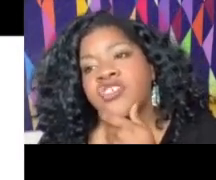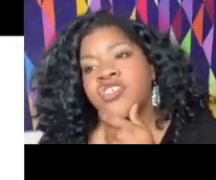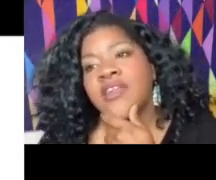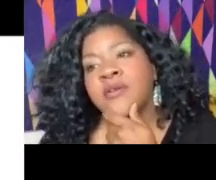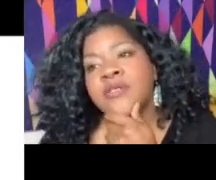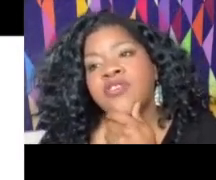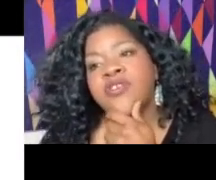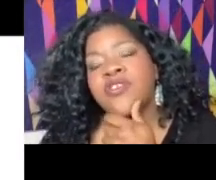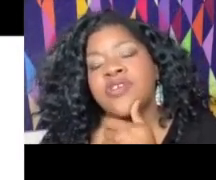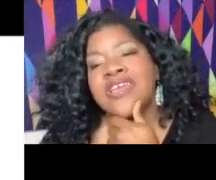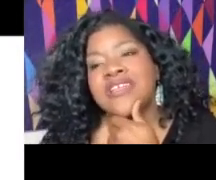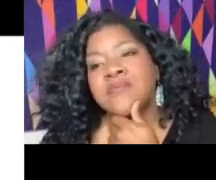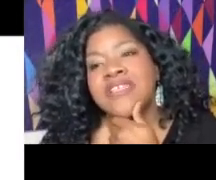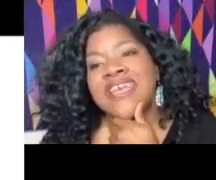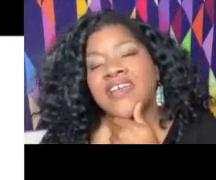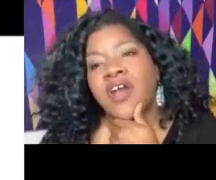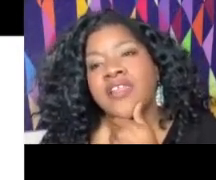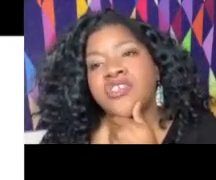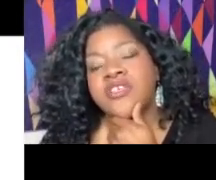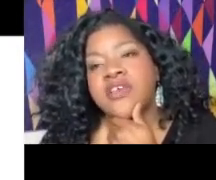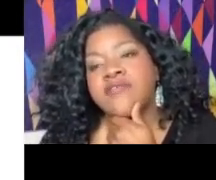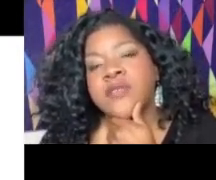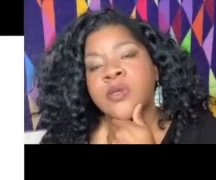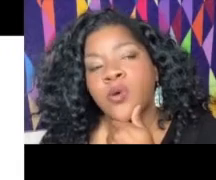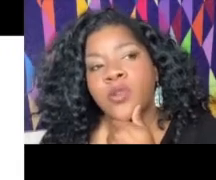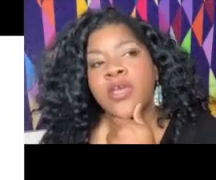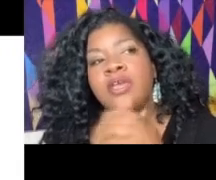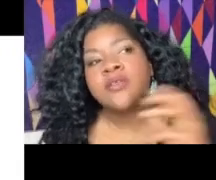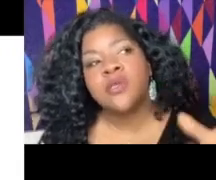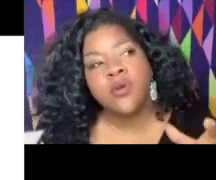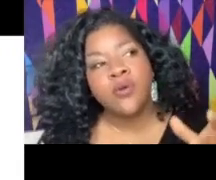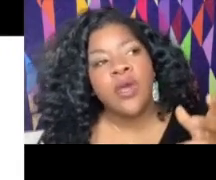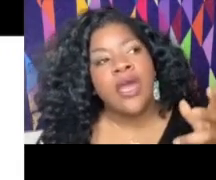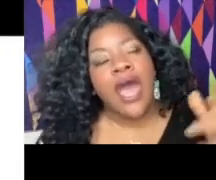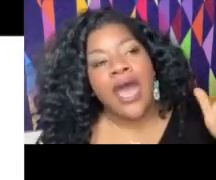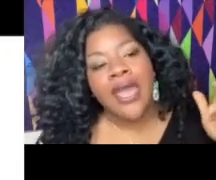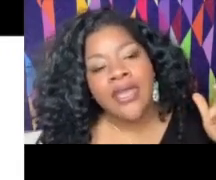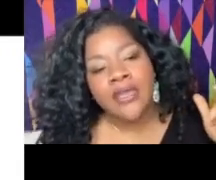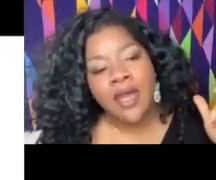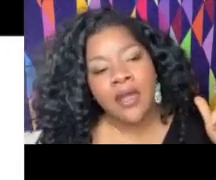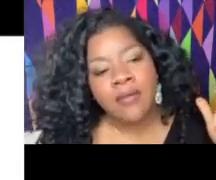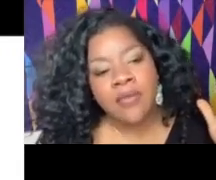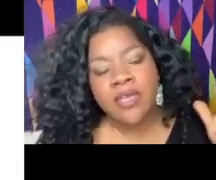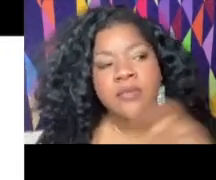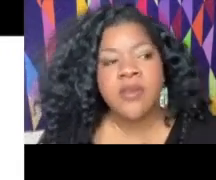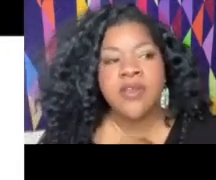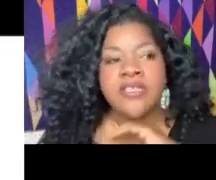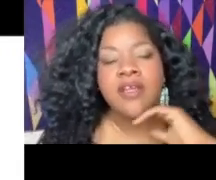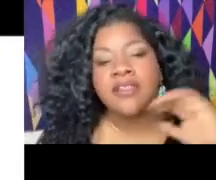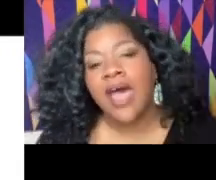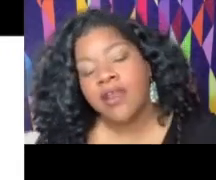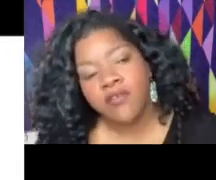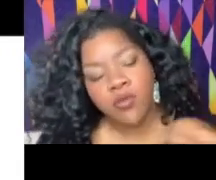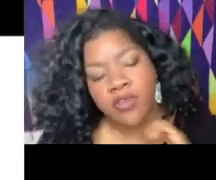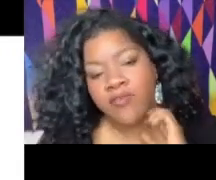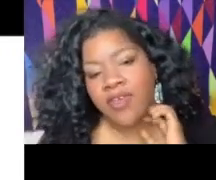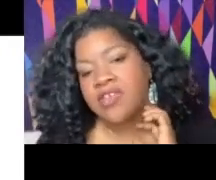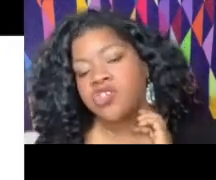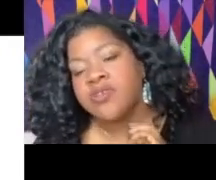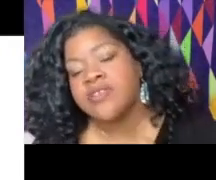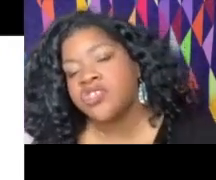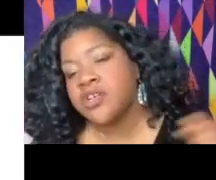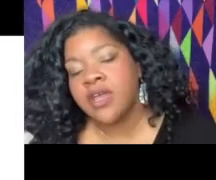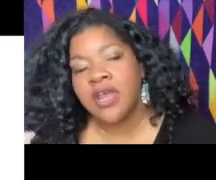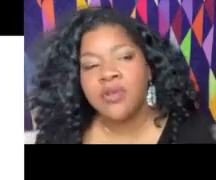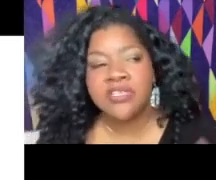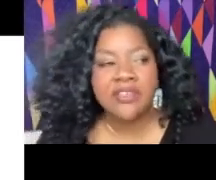The Artist Channel's 33 Intimate Technologies of Soul. So I experienced a lot of grief and